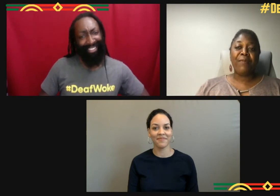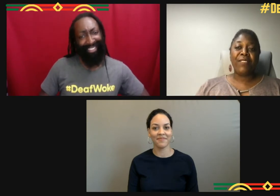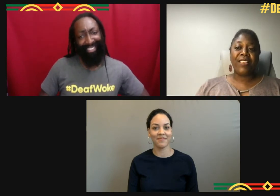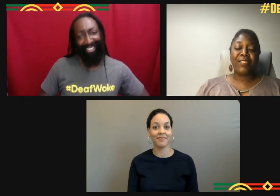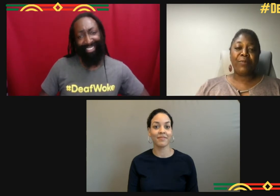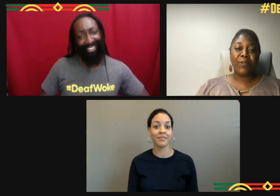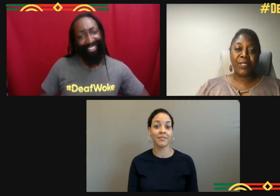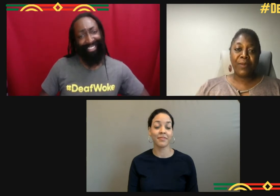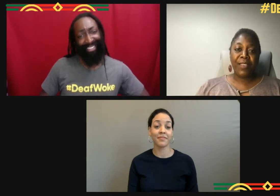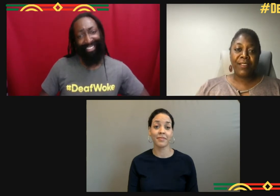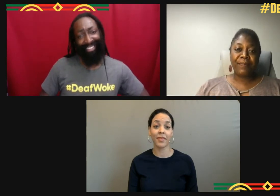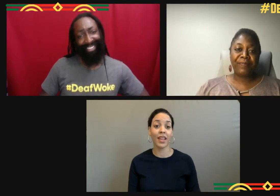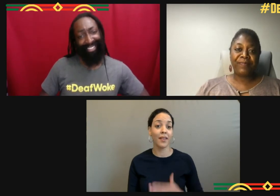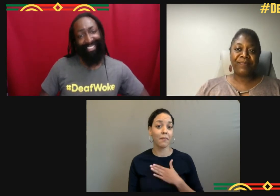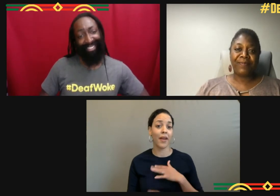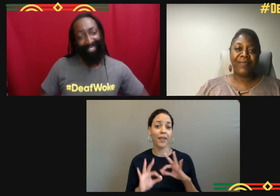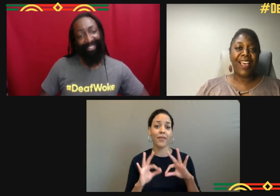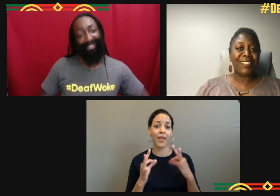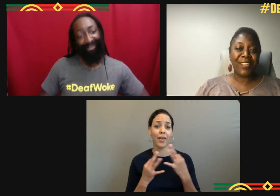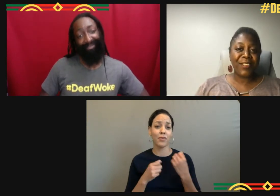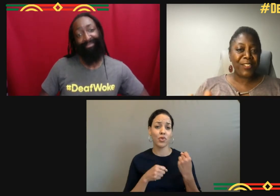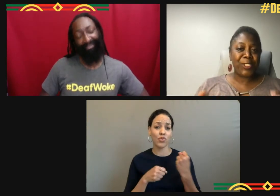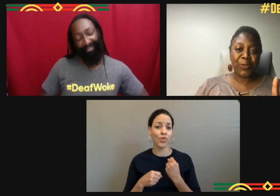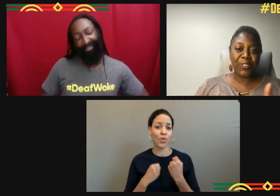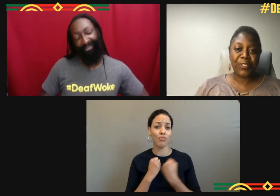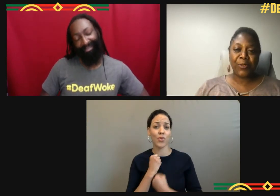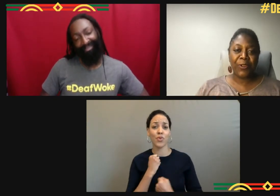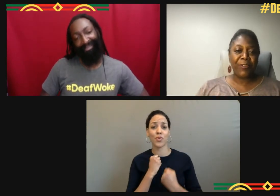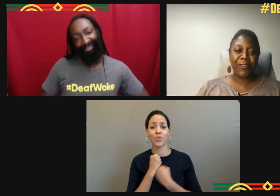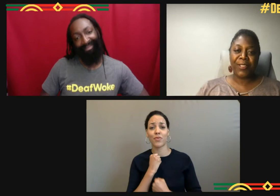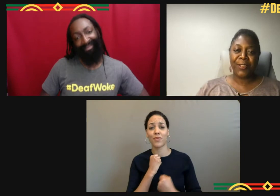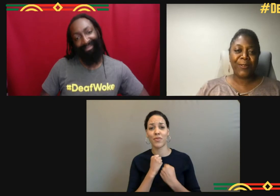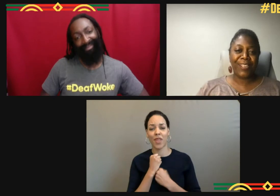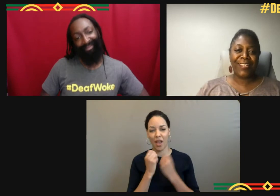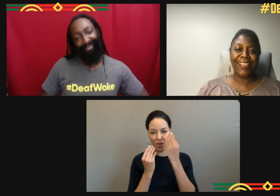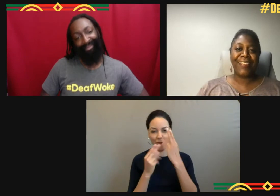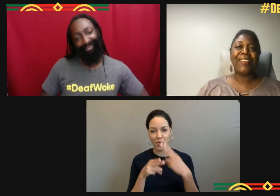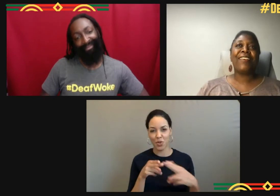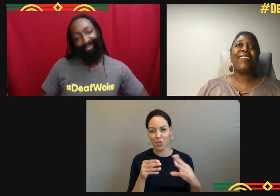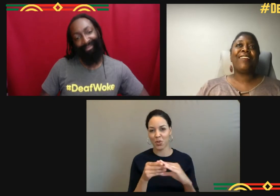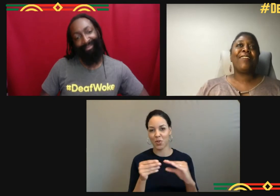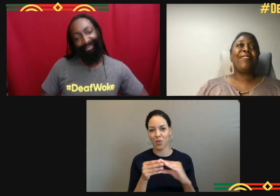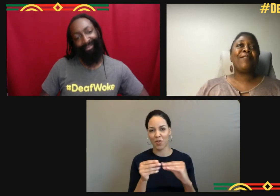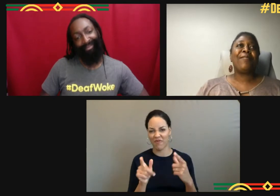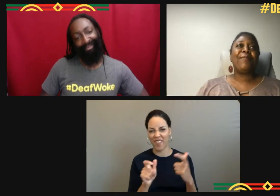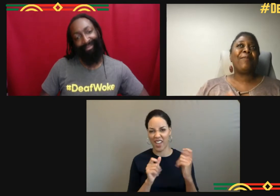have a family that supports me. I'll tell you this short story really quickly.